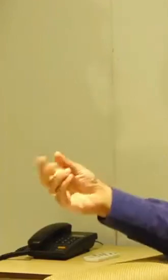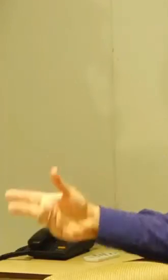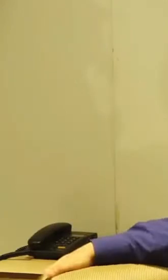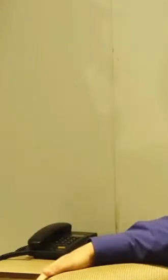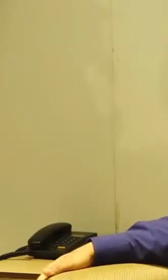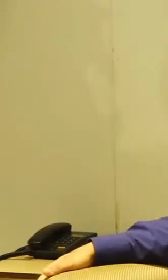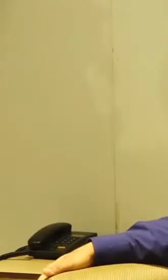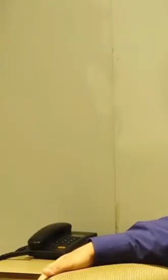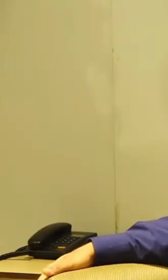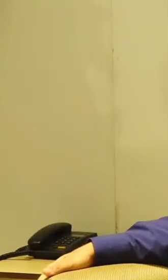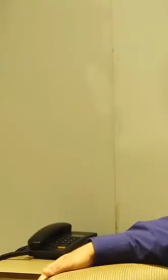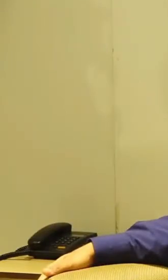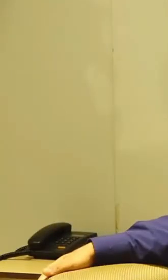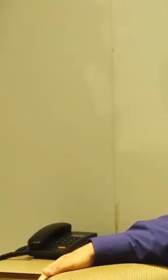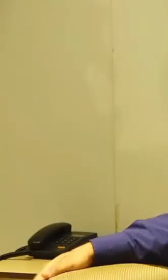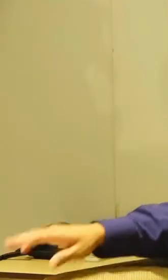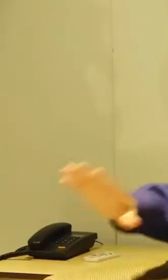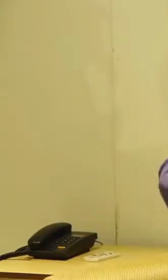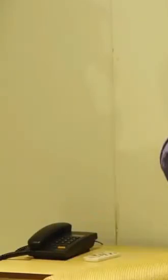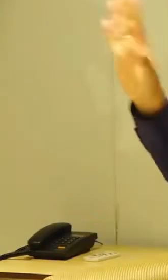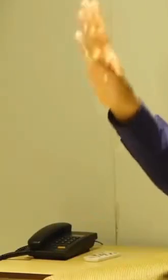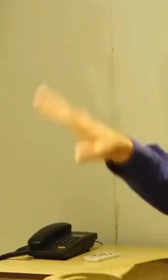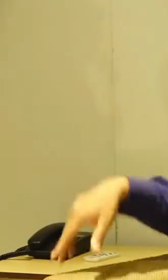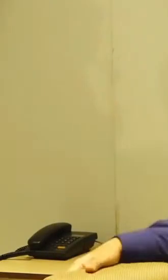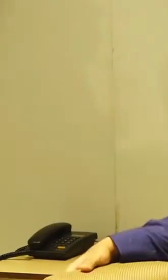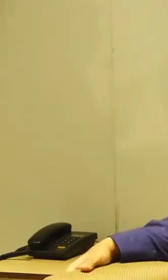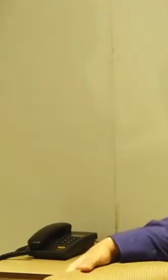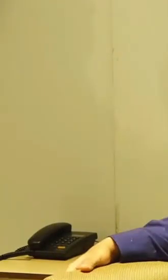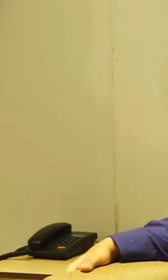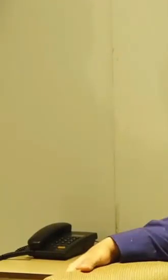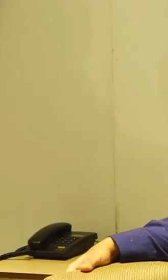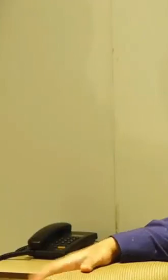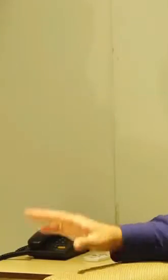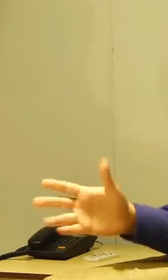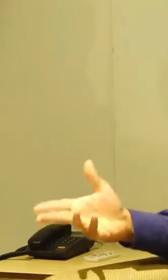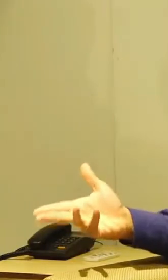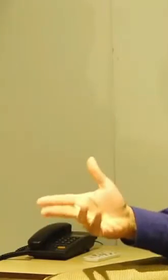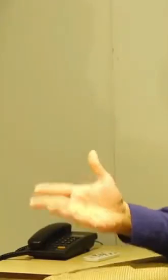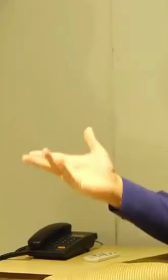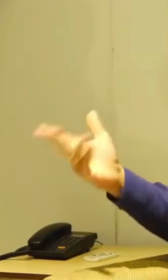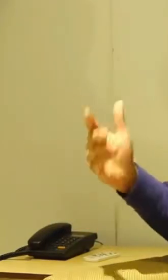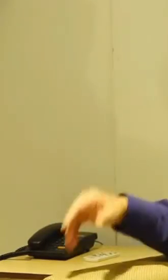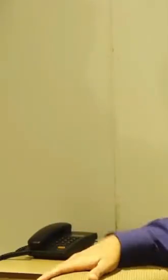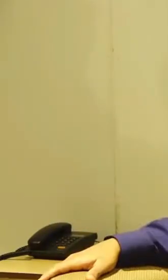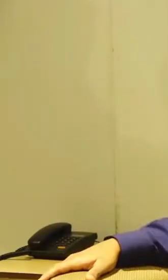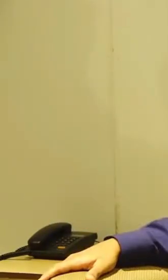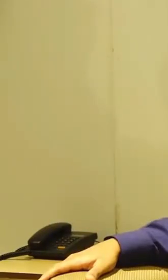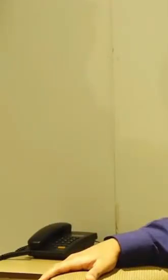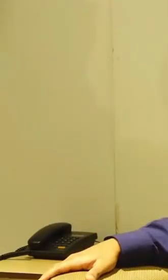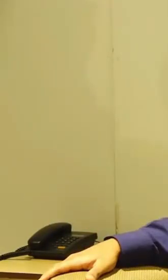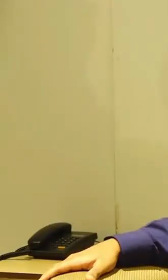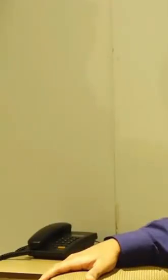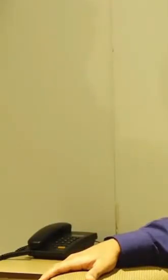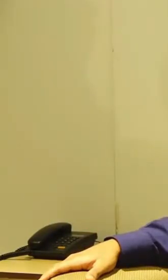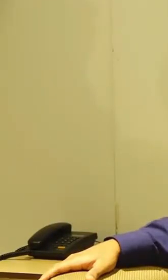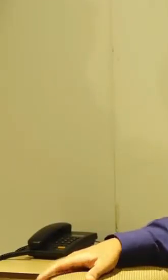order. If you read the judgment, it's a short order. And they banned public executions across India because public executions apparently were happening in some